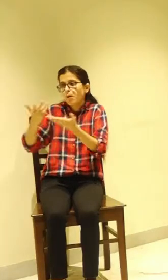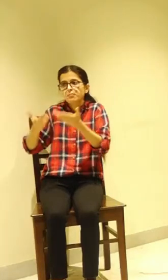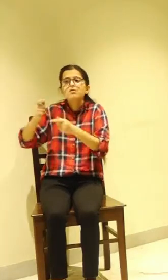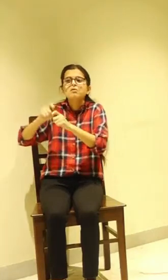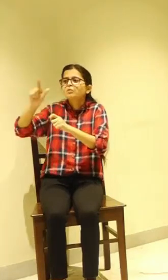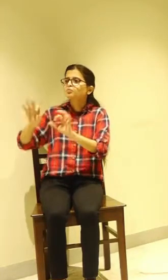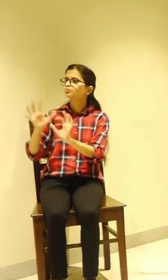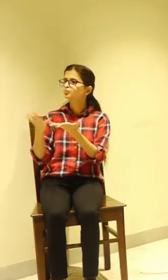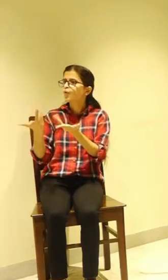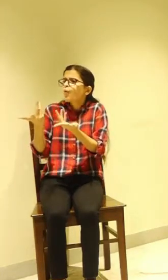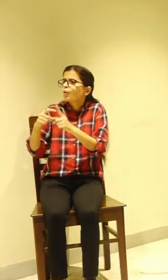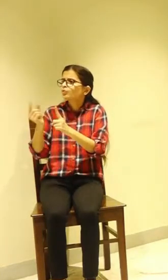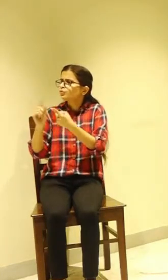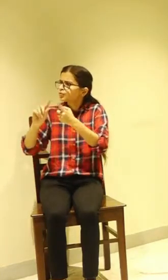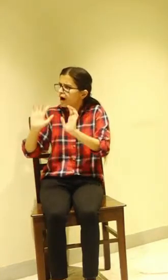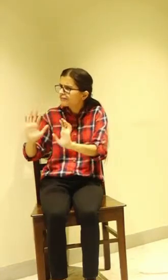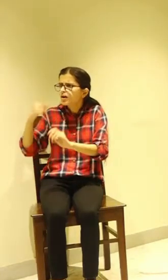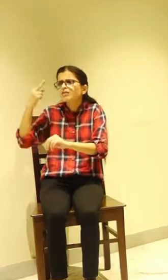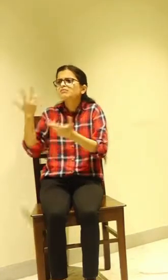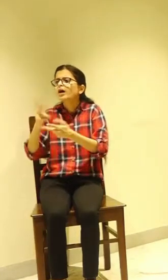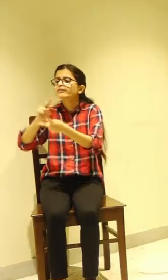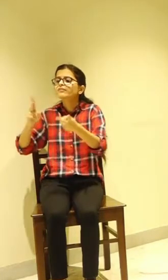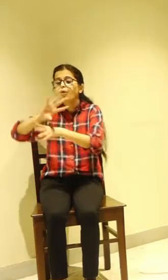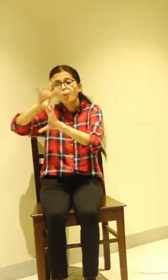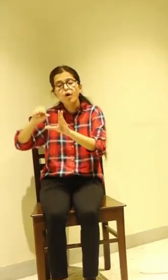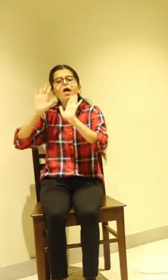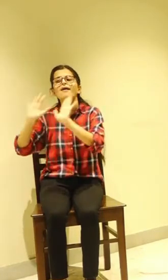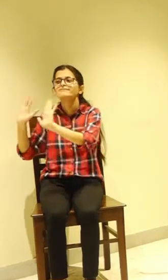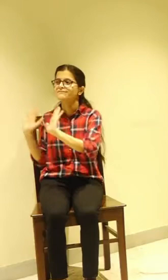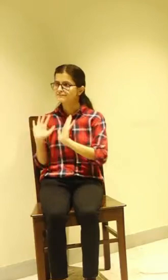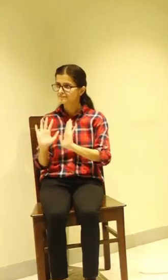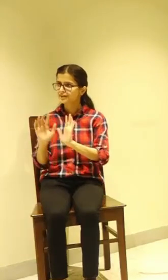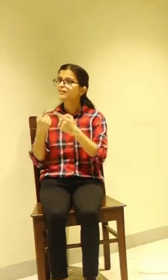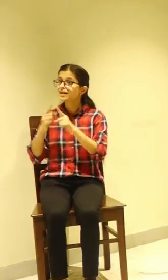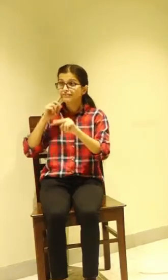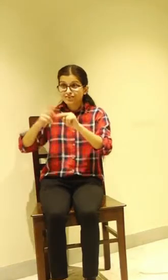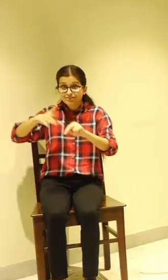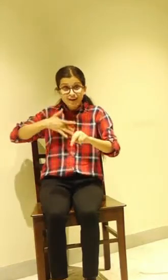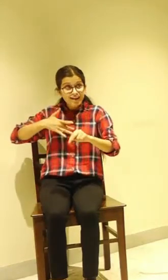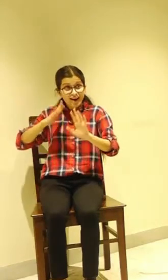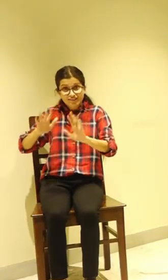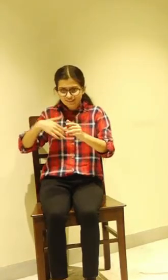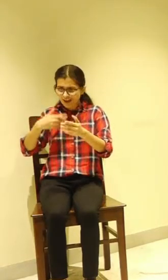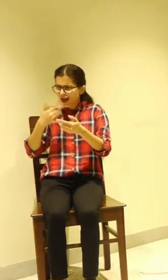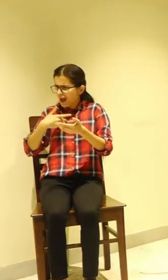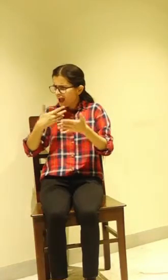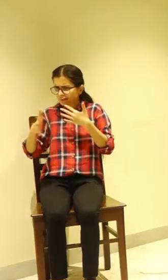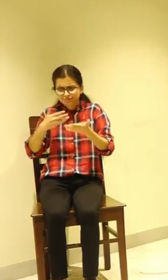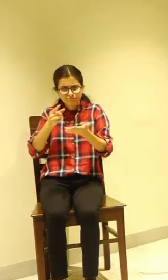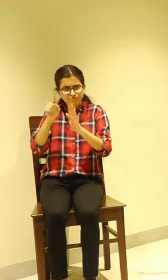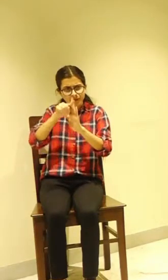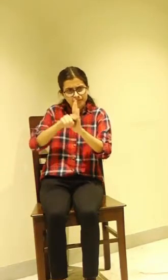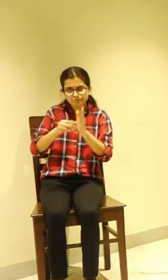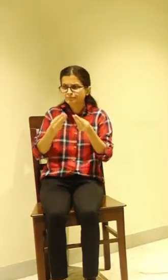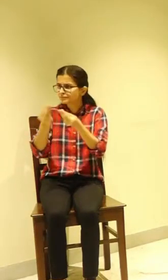or due or reasonable, if that's all that's there, would you feel like you are being given any guidance about how to find